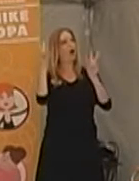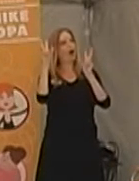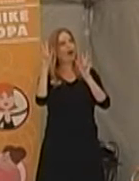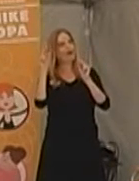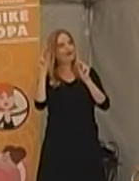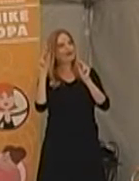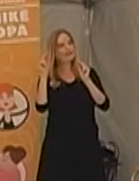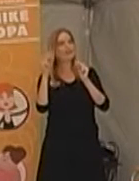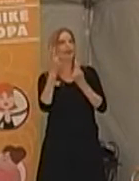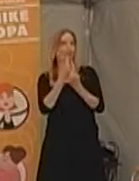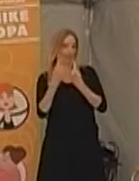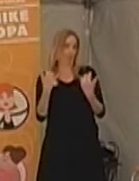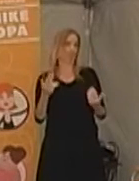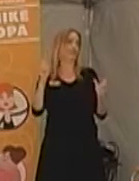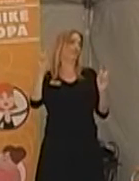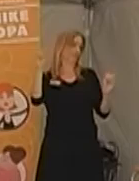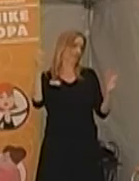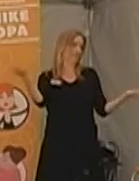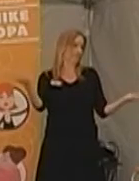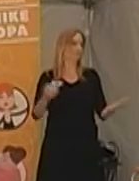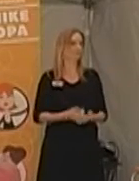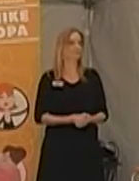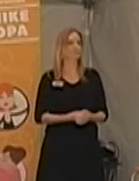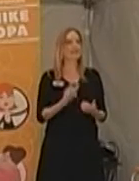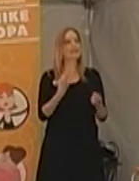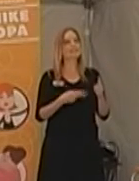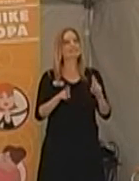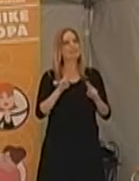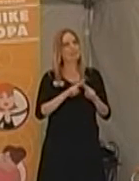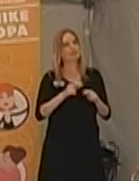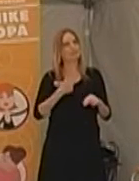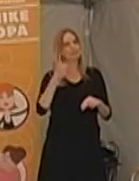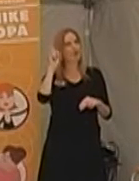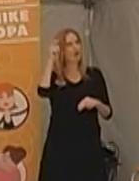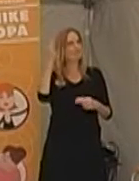this debate, I guess I'm kind of the scientific